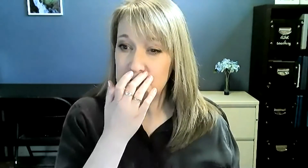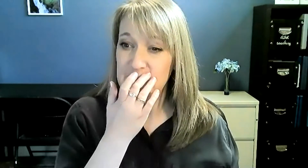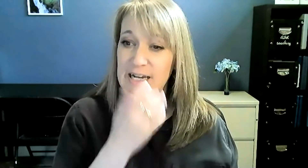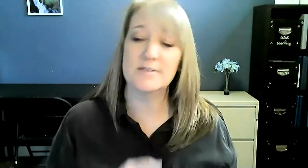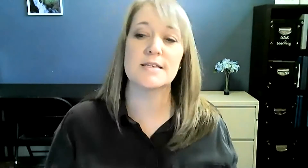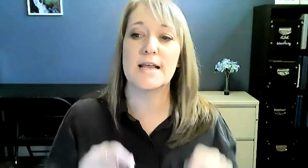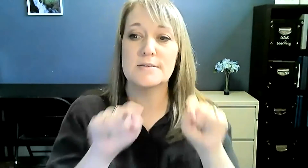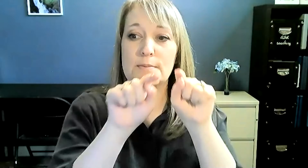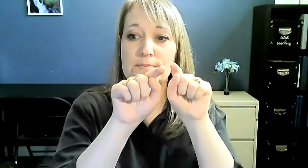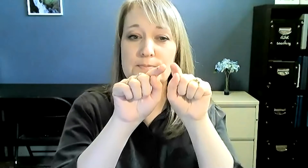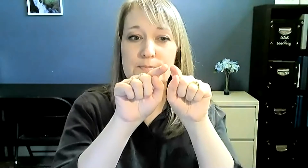All right, here's the next one.